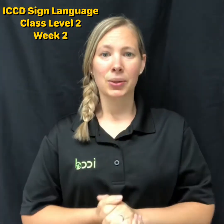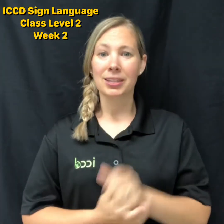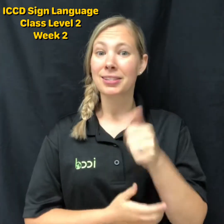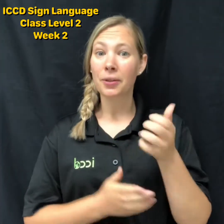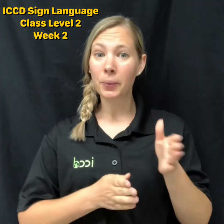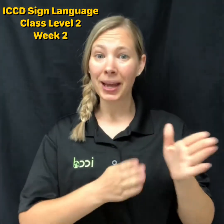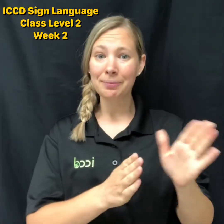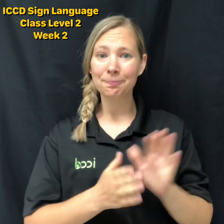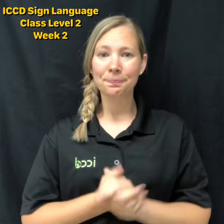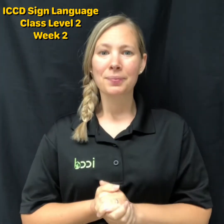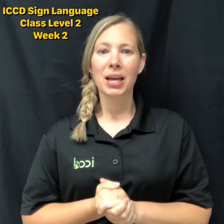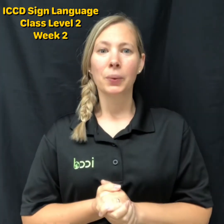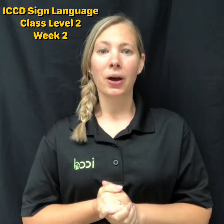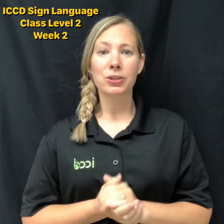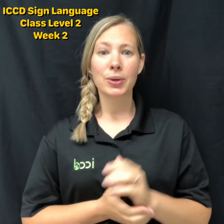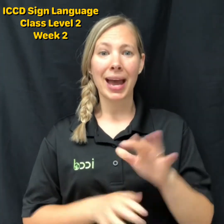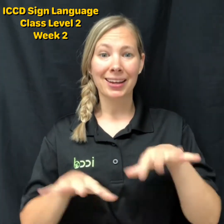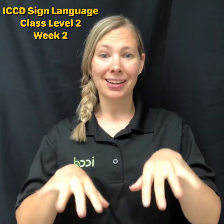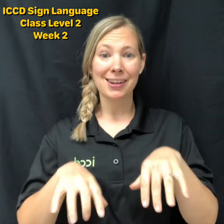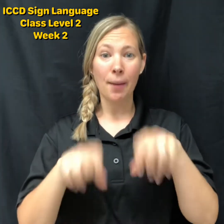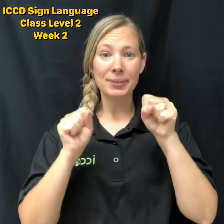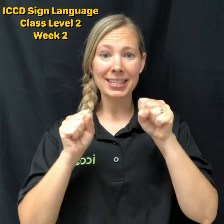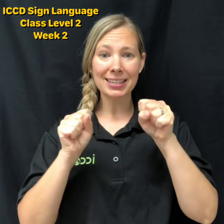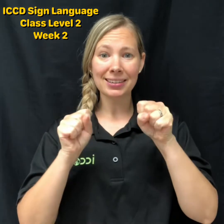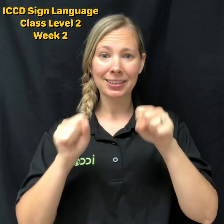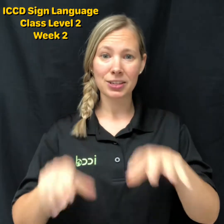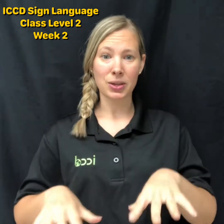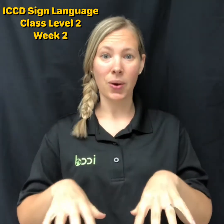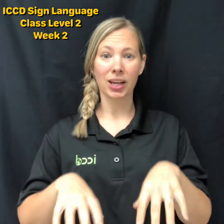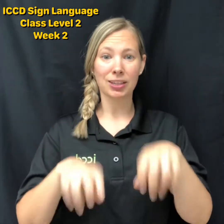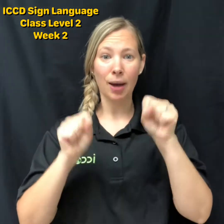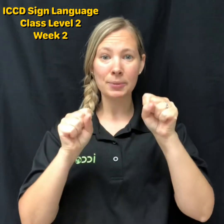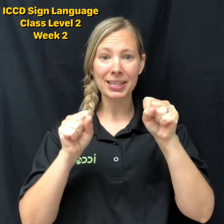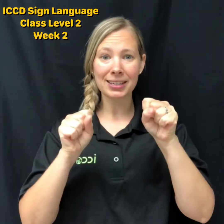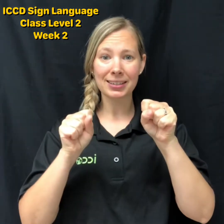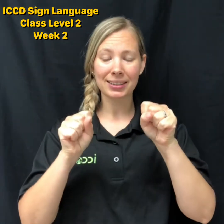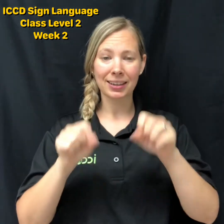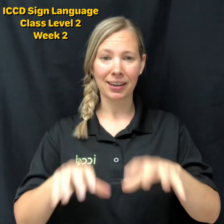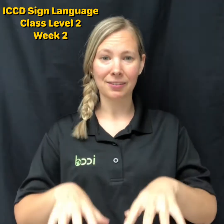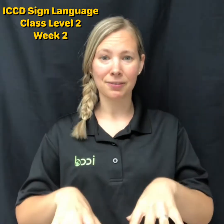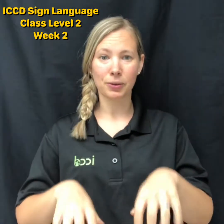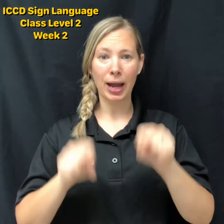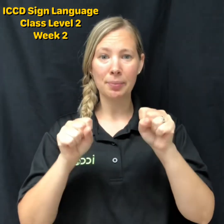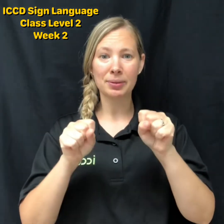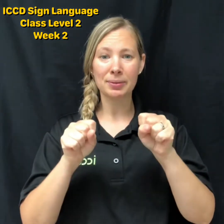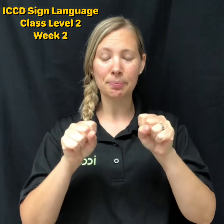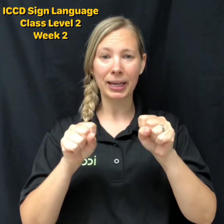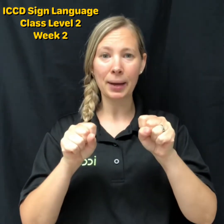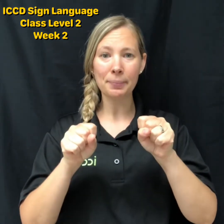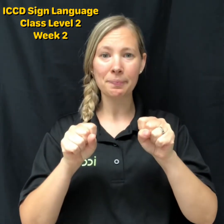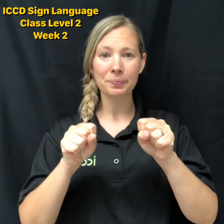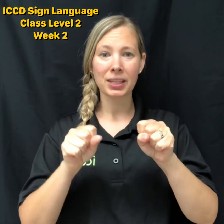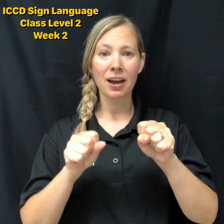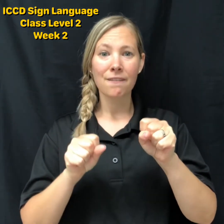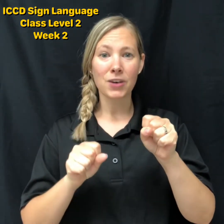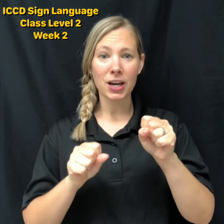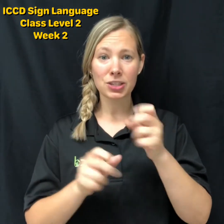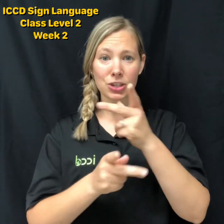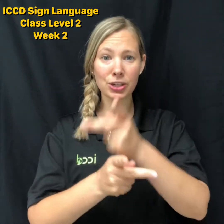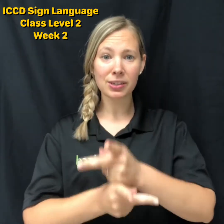another way. We also had adopted, so adopted, kind of grab and pick up. Foster, to